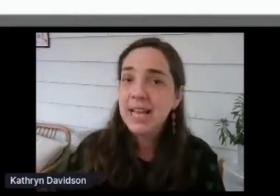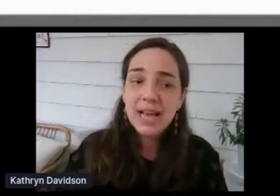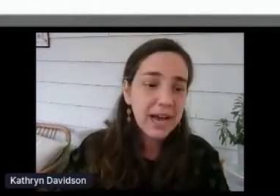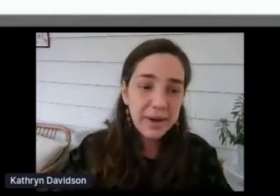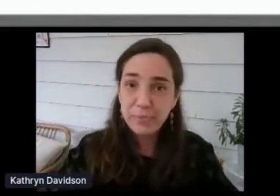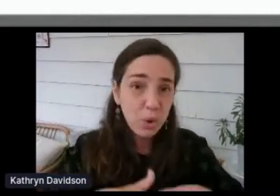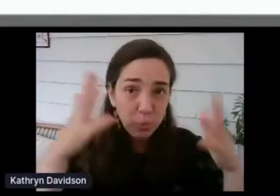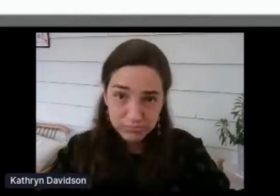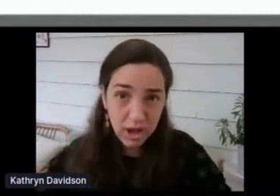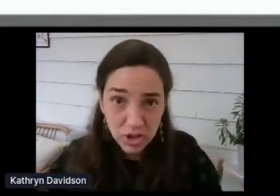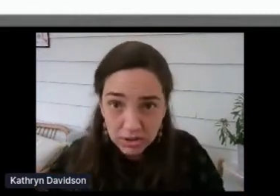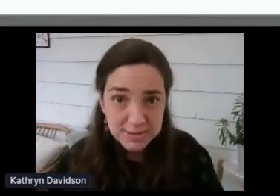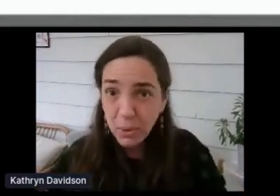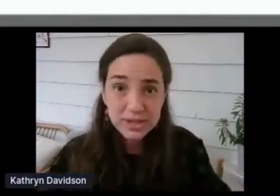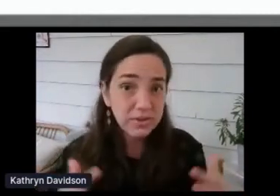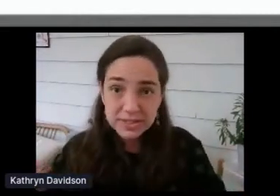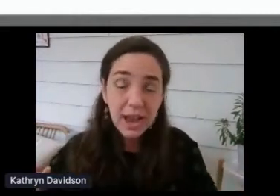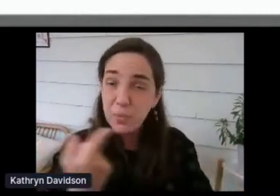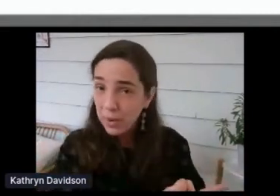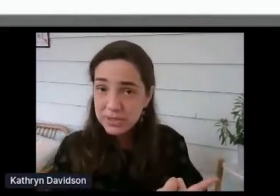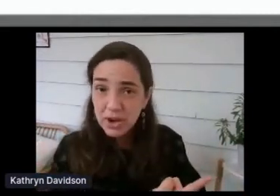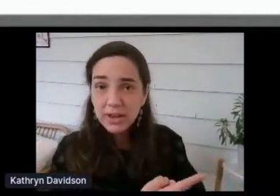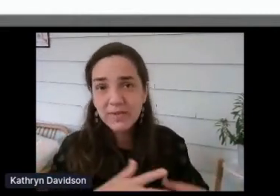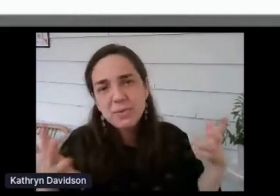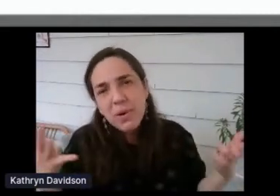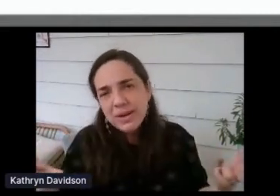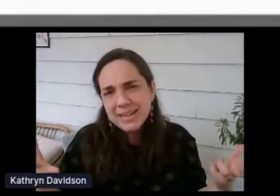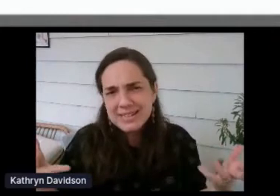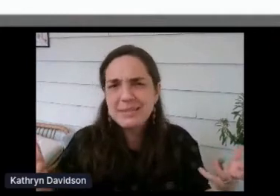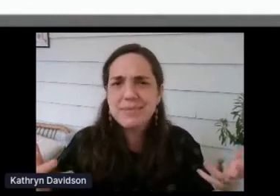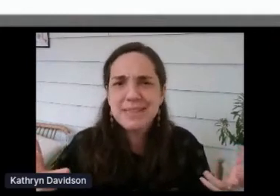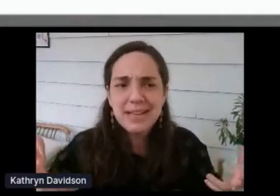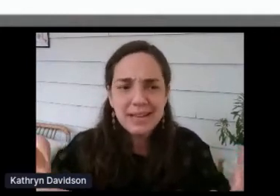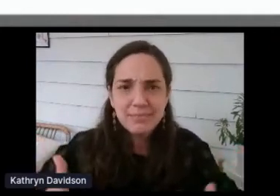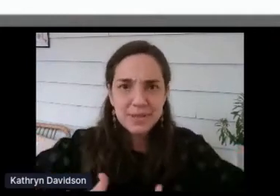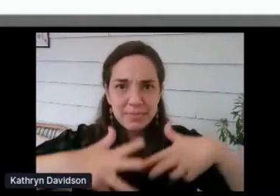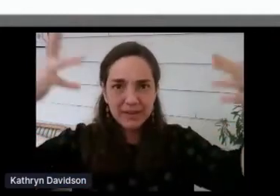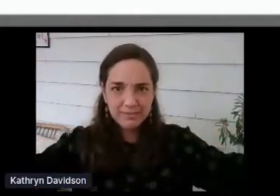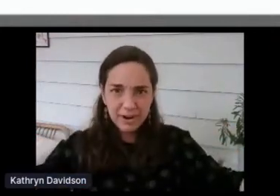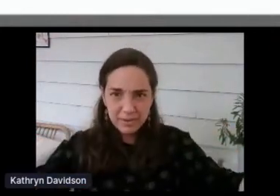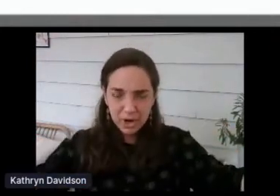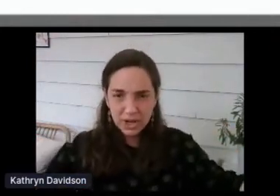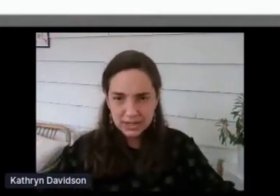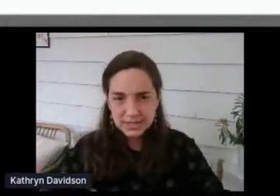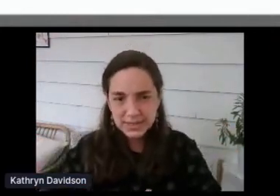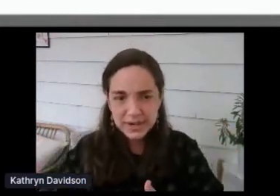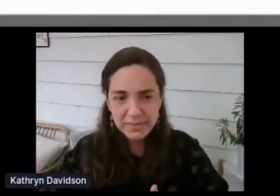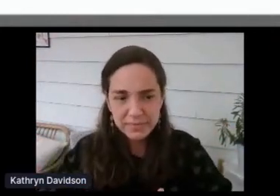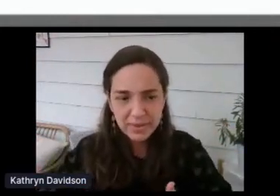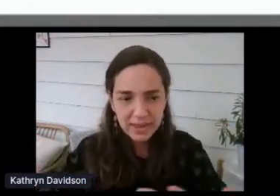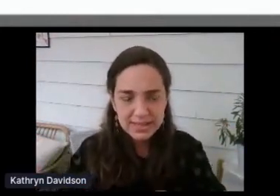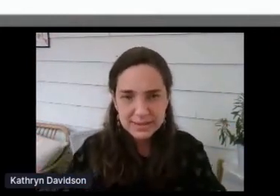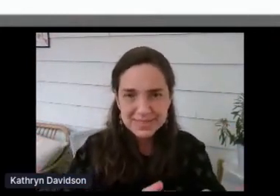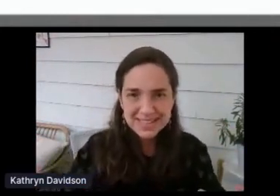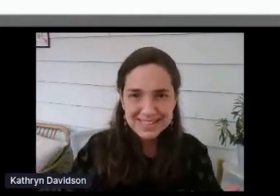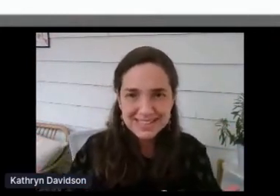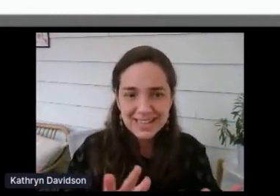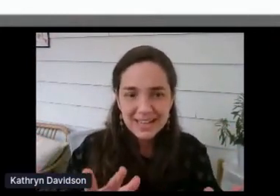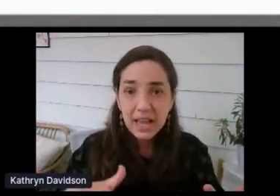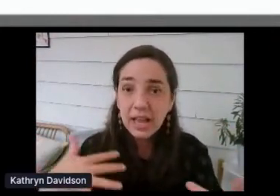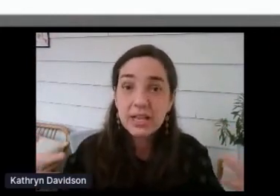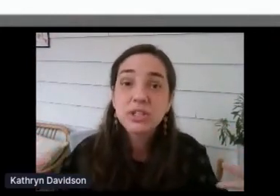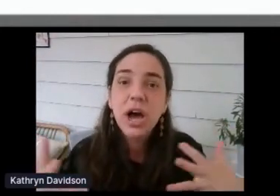this, adults point all the time while we're talking, right? So pointing seems something very broad. In some